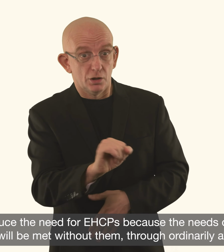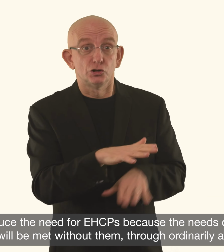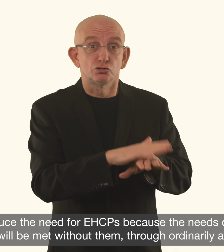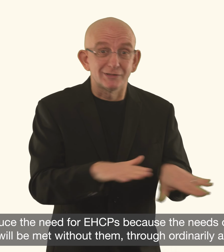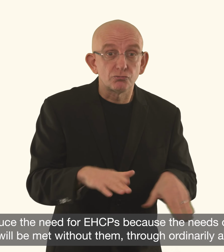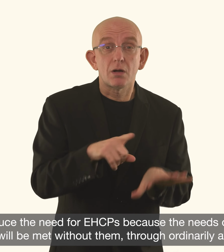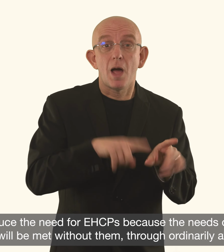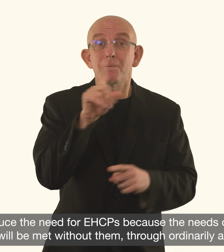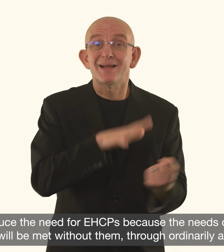ordinarily available provision.